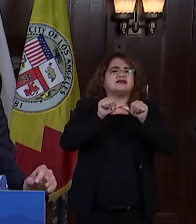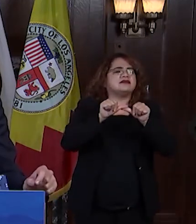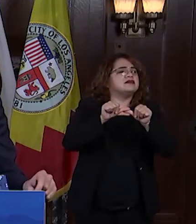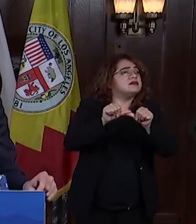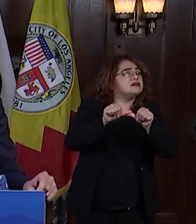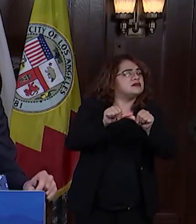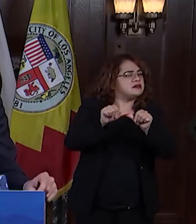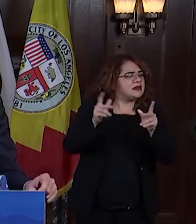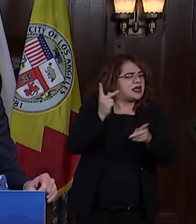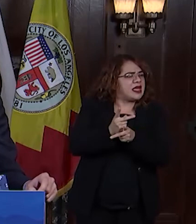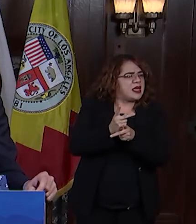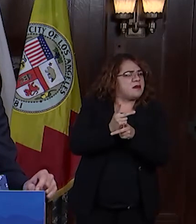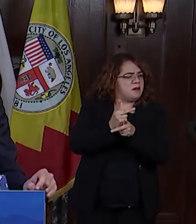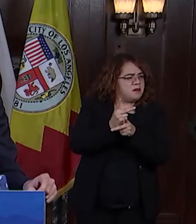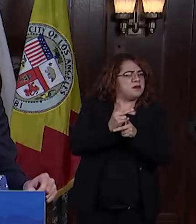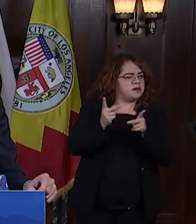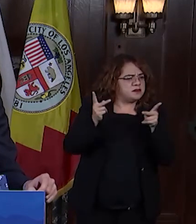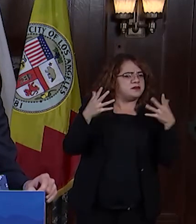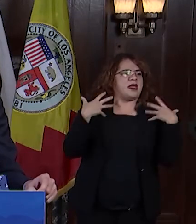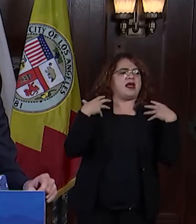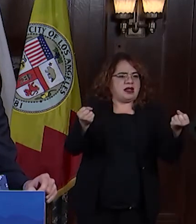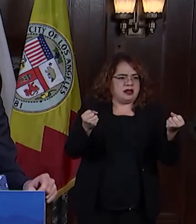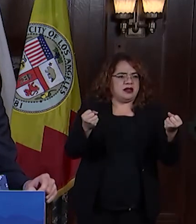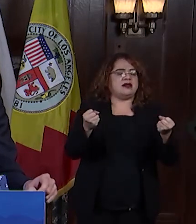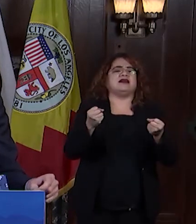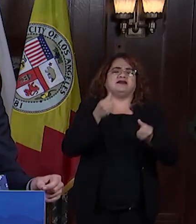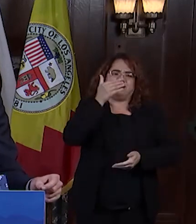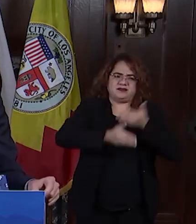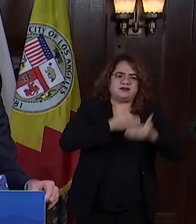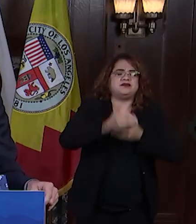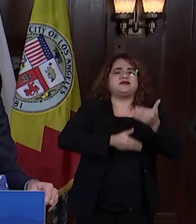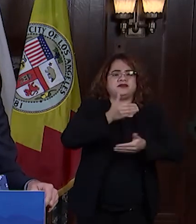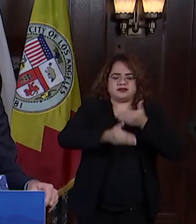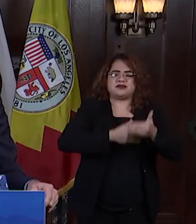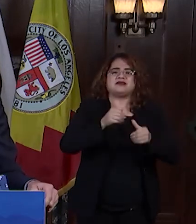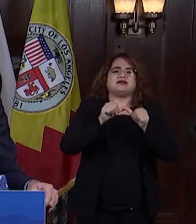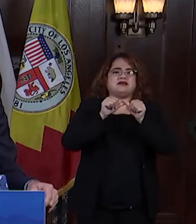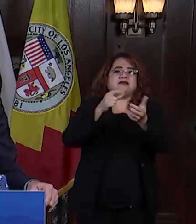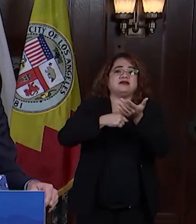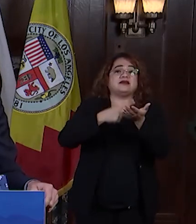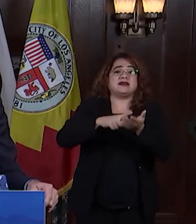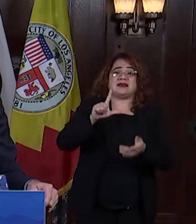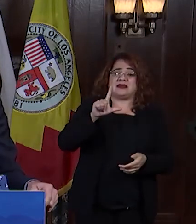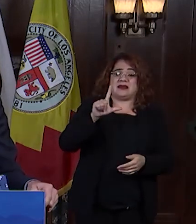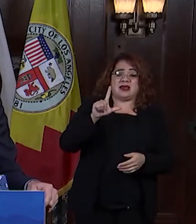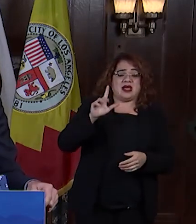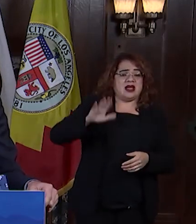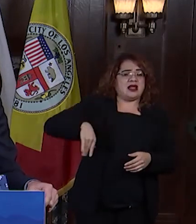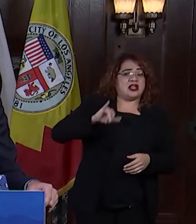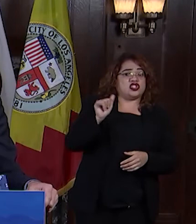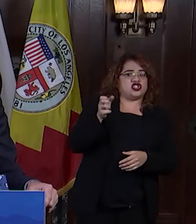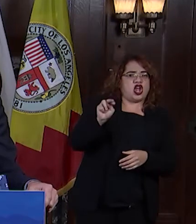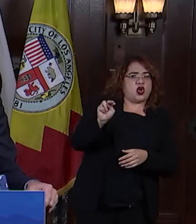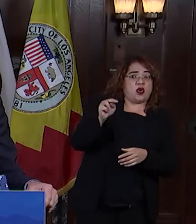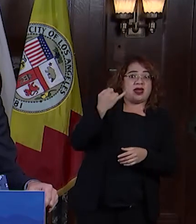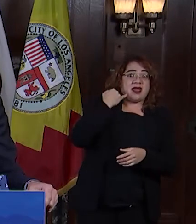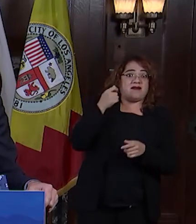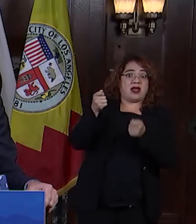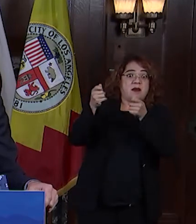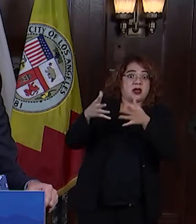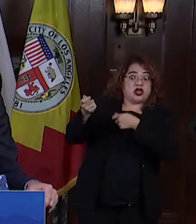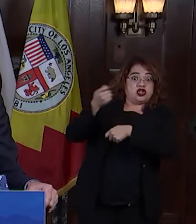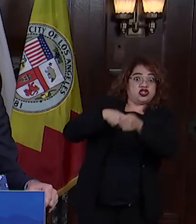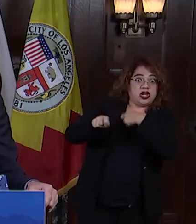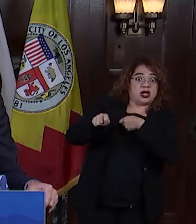this. I hope both parties will recognize it shortly after the election, latest by late January if administration changes and that's